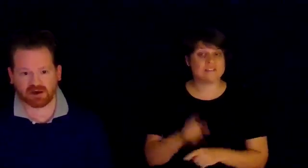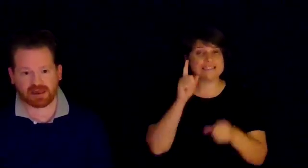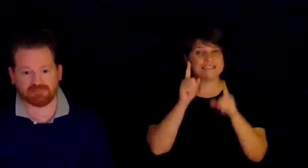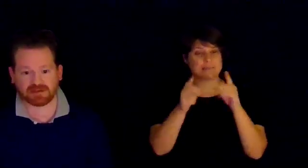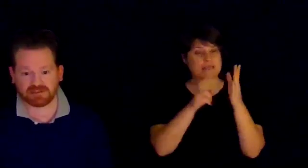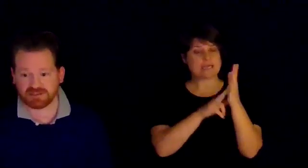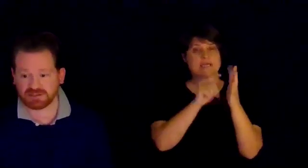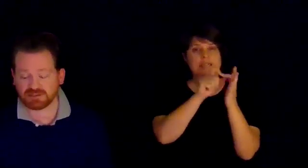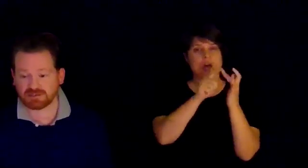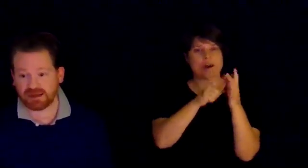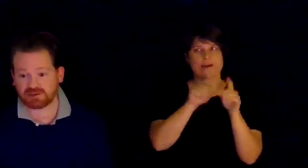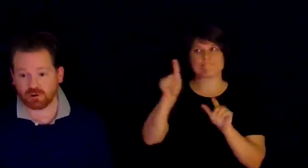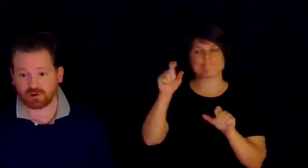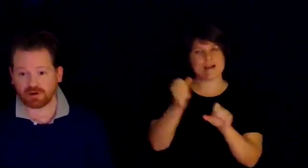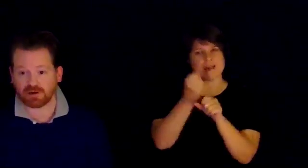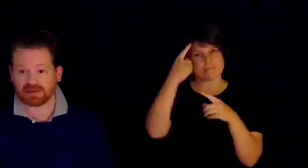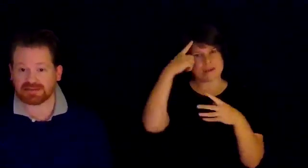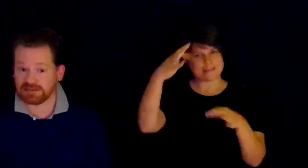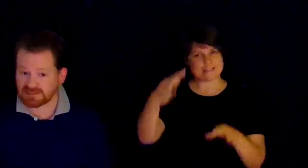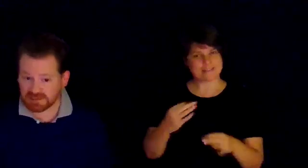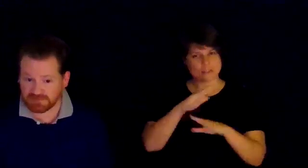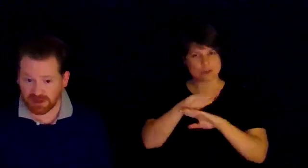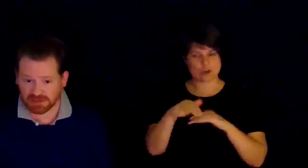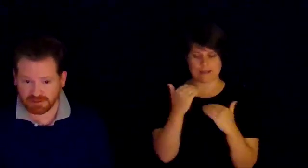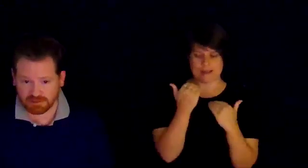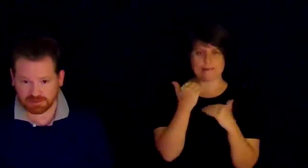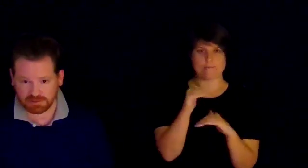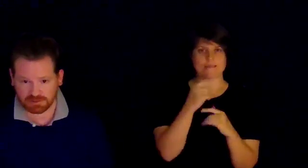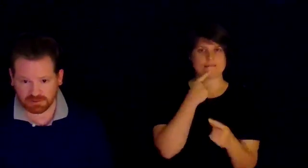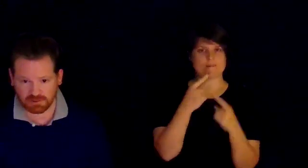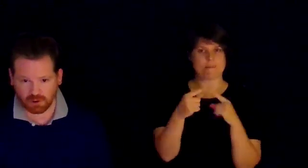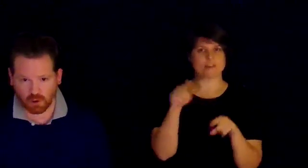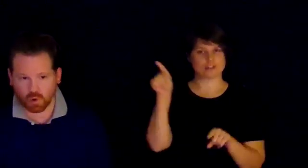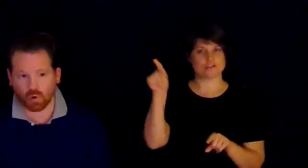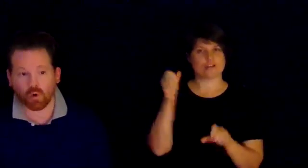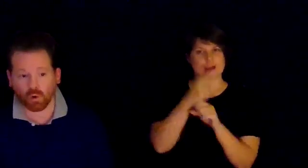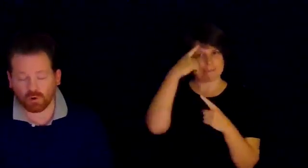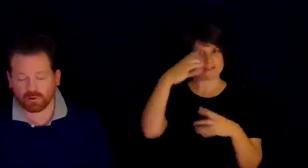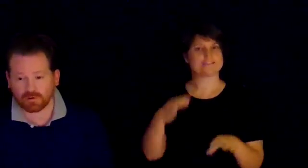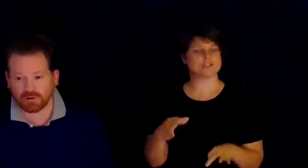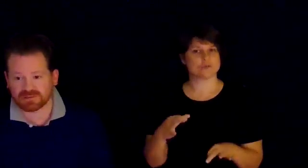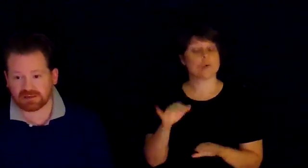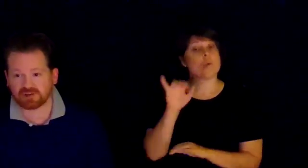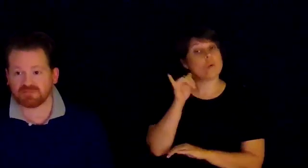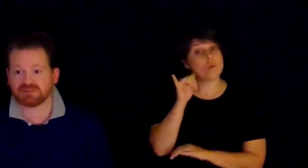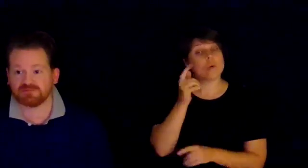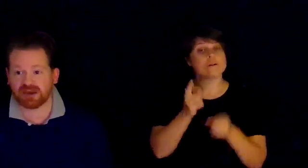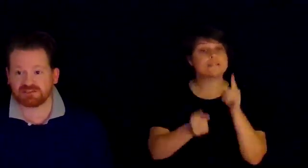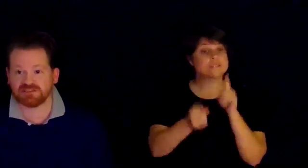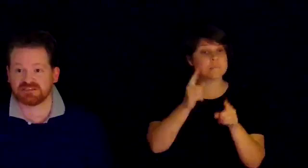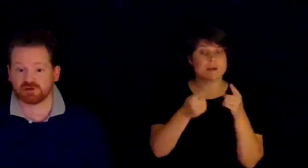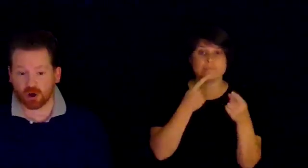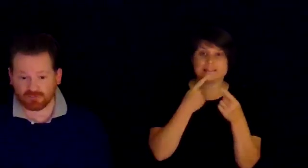Sometimes the NDIA make decisions based on limited information, or sometimes